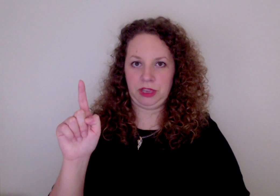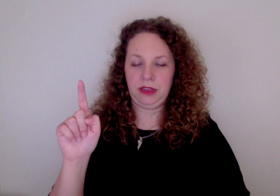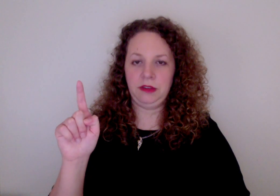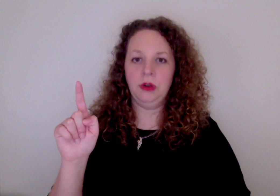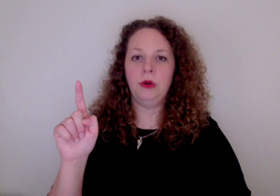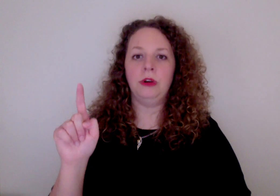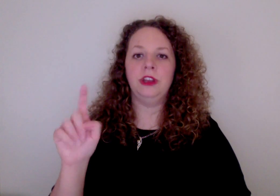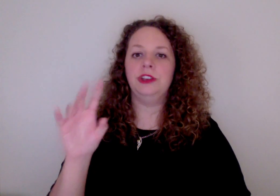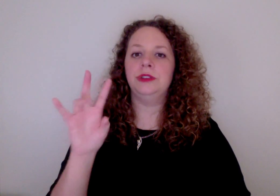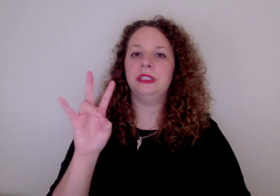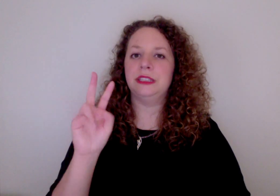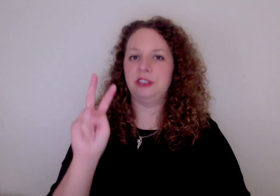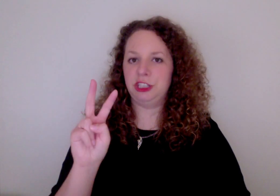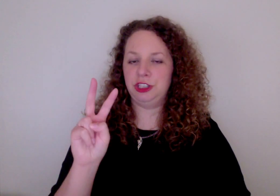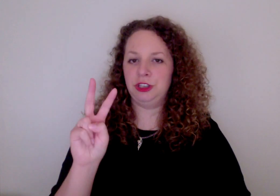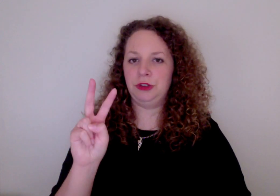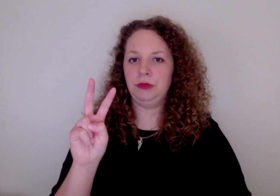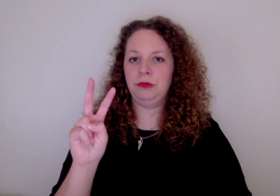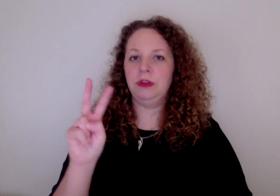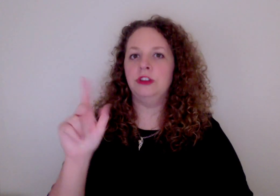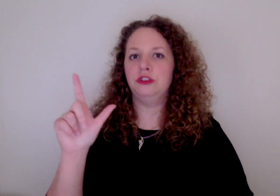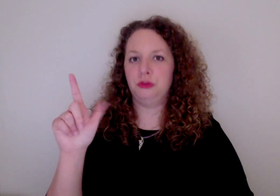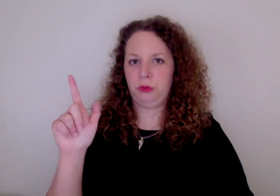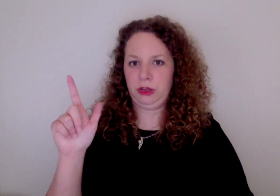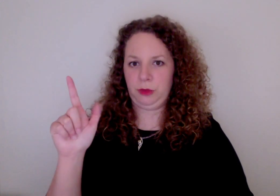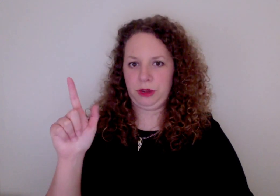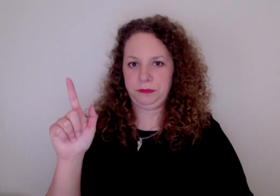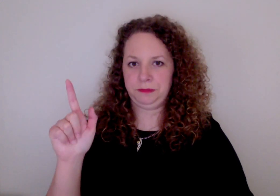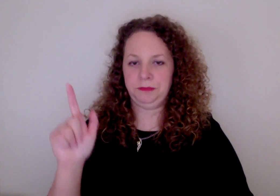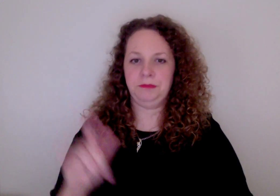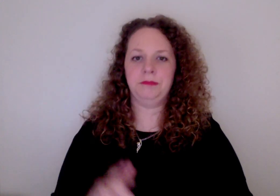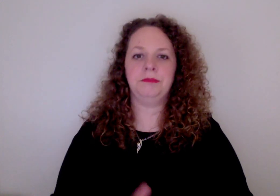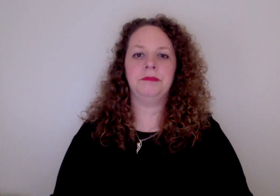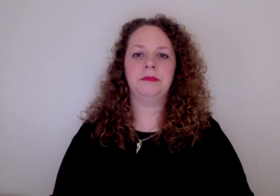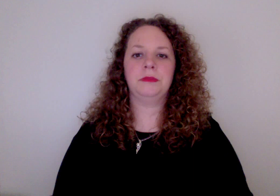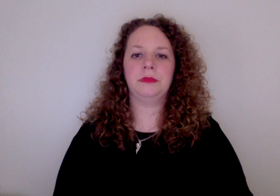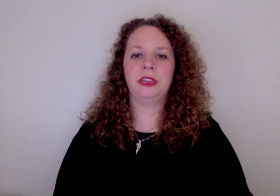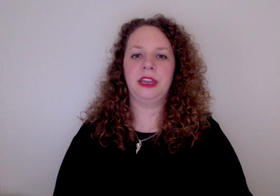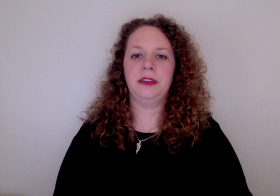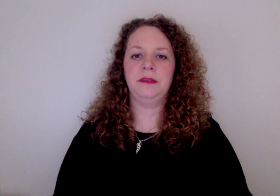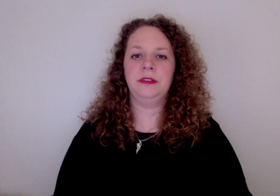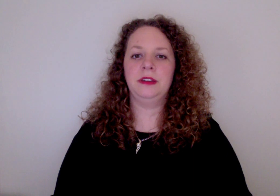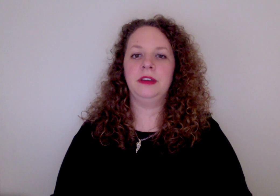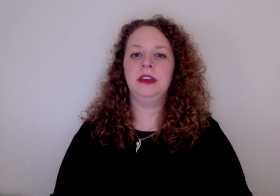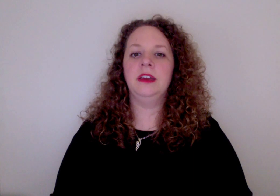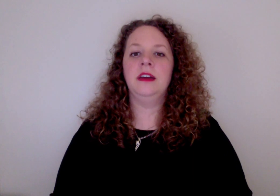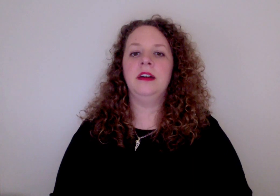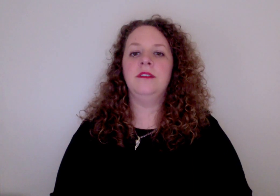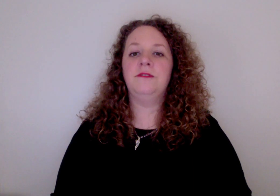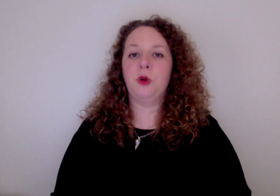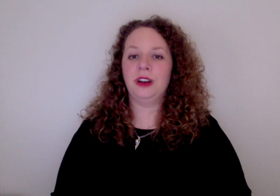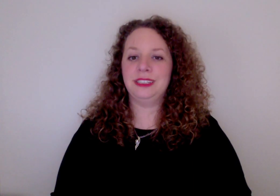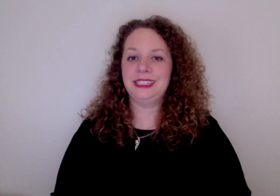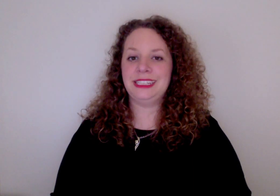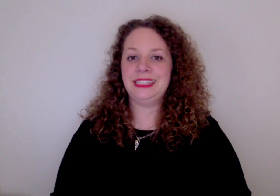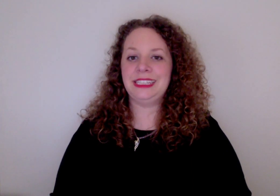Okay, or you could do the 72, 21. Okay, for